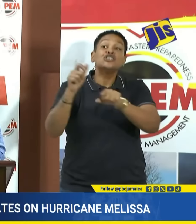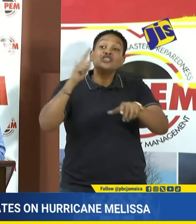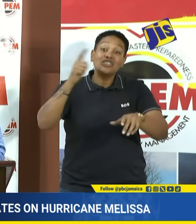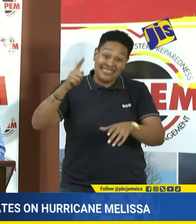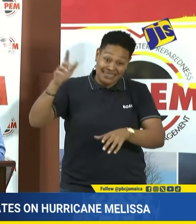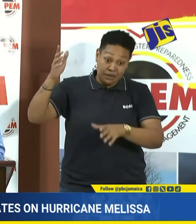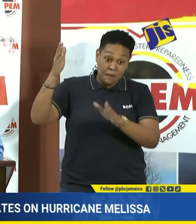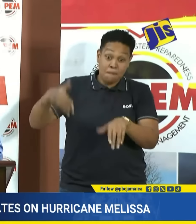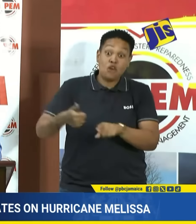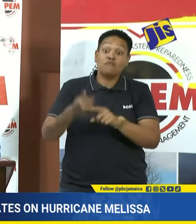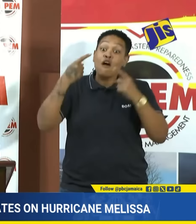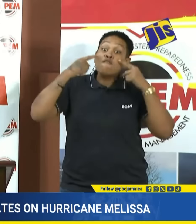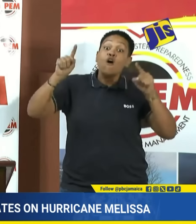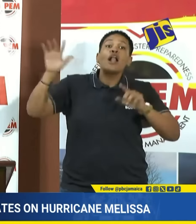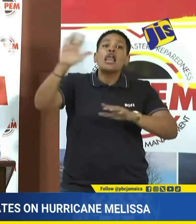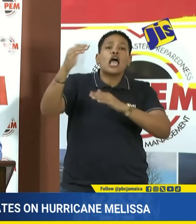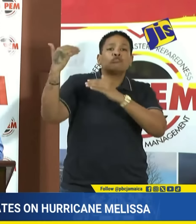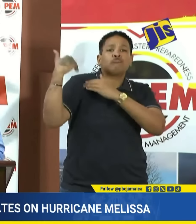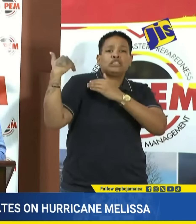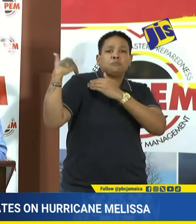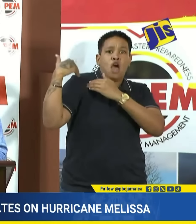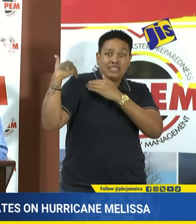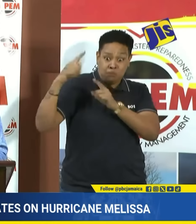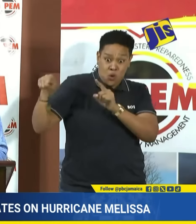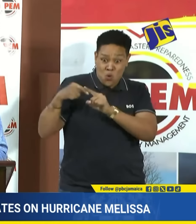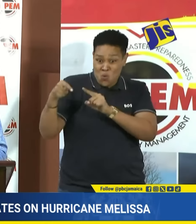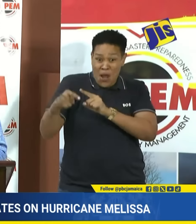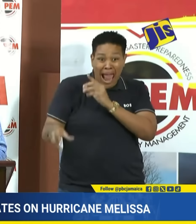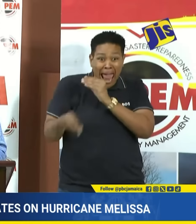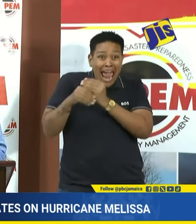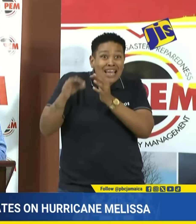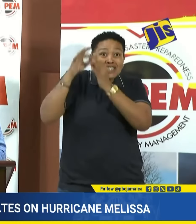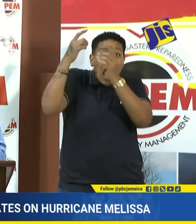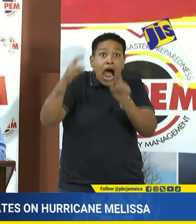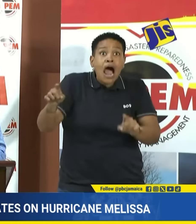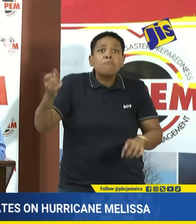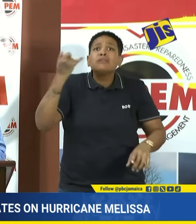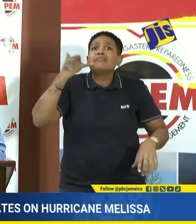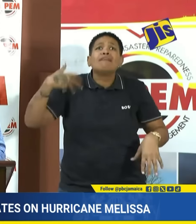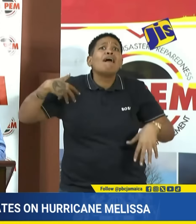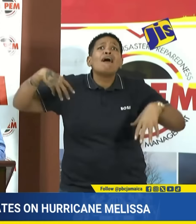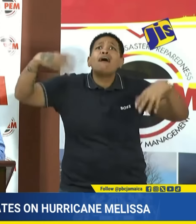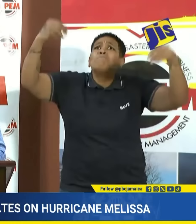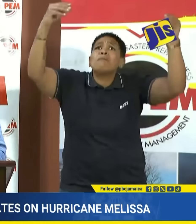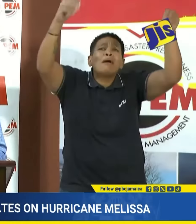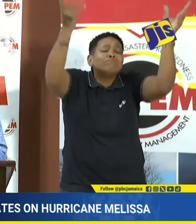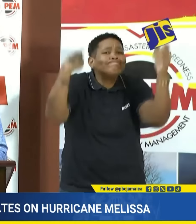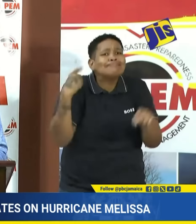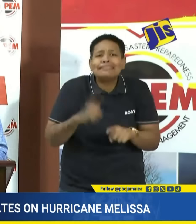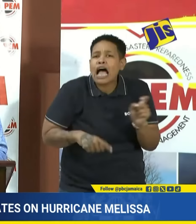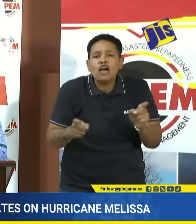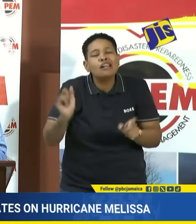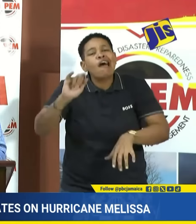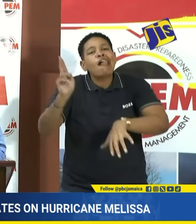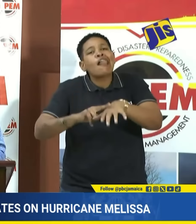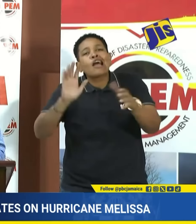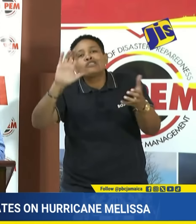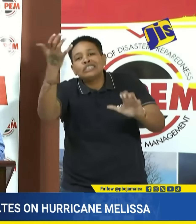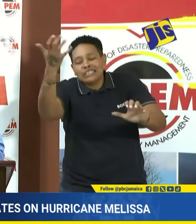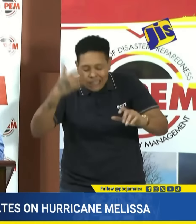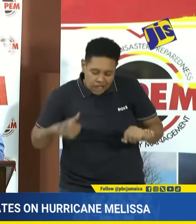a party from fulfilling their obligations when an extraordinary event beyond their control, such as natural